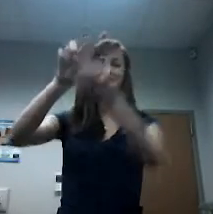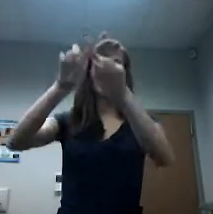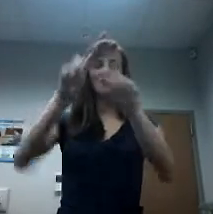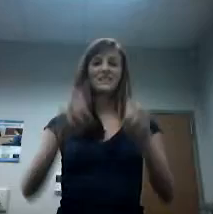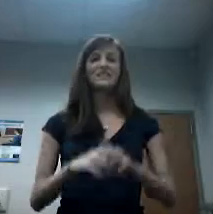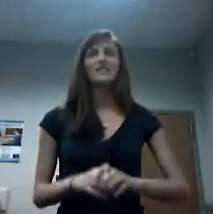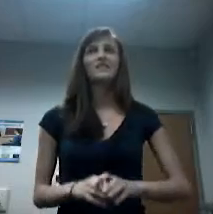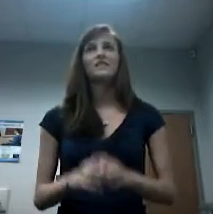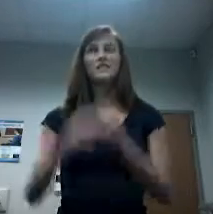This graph divided into